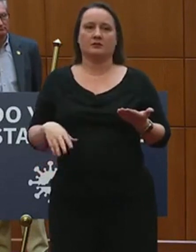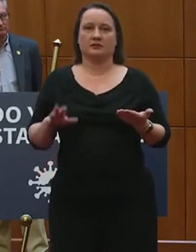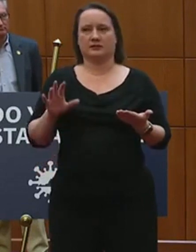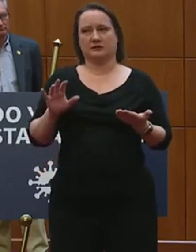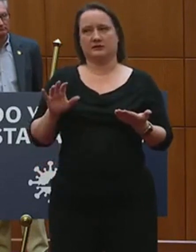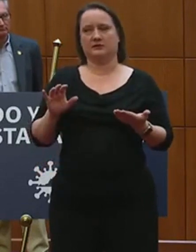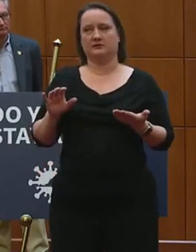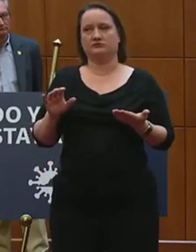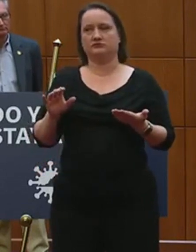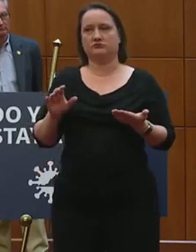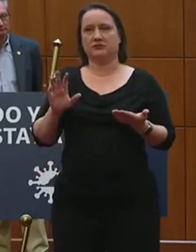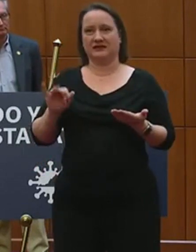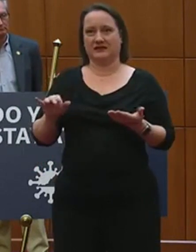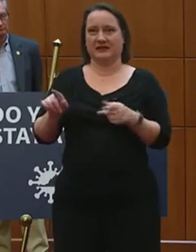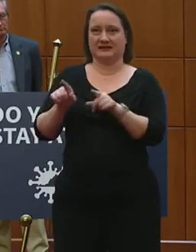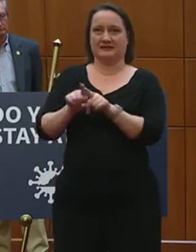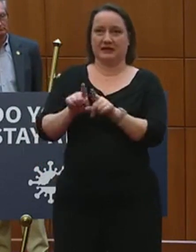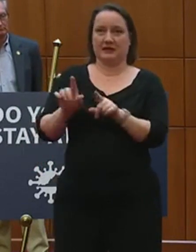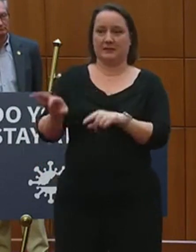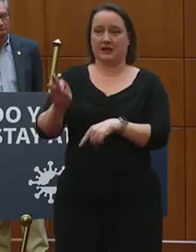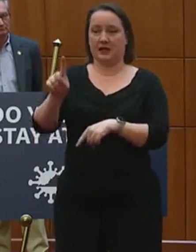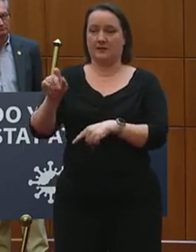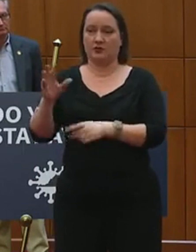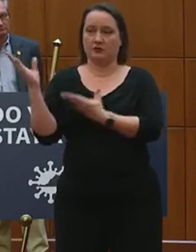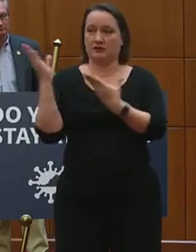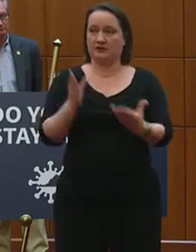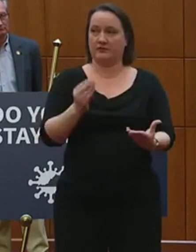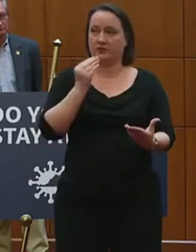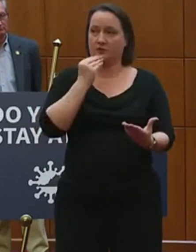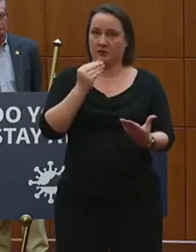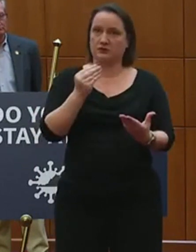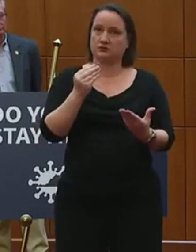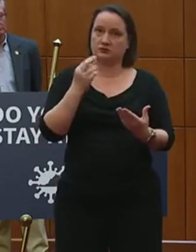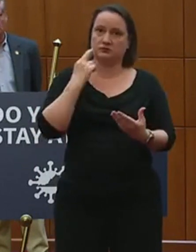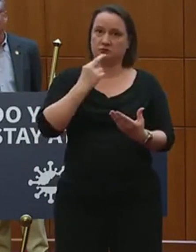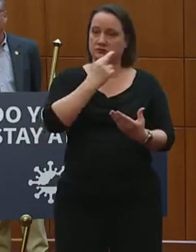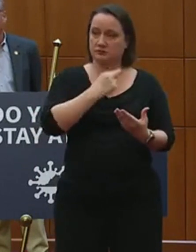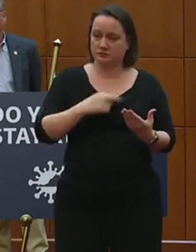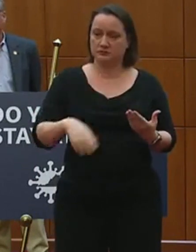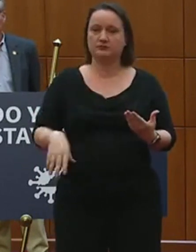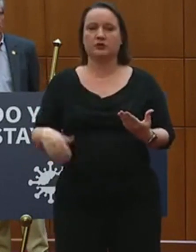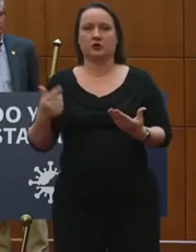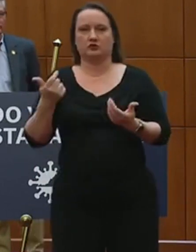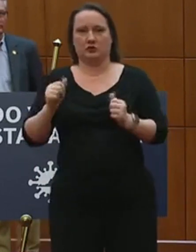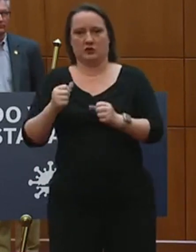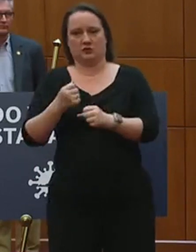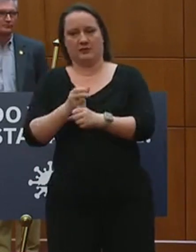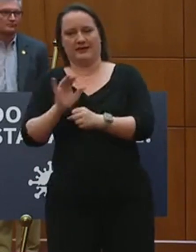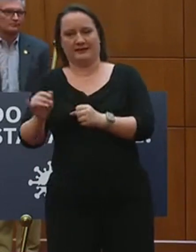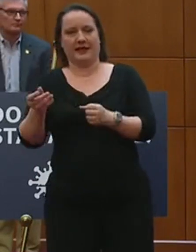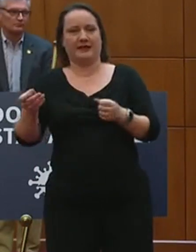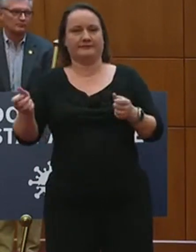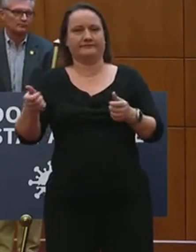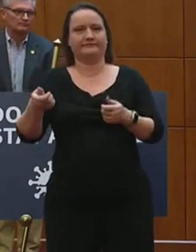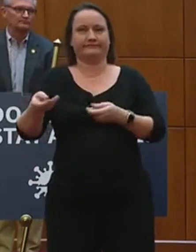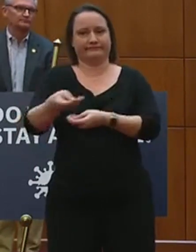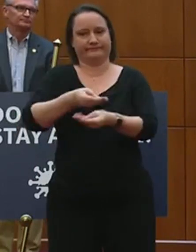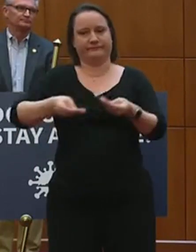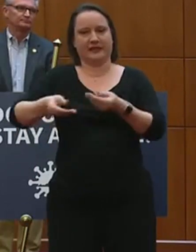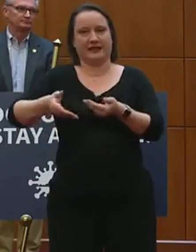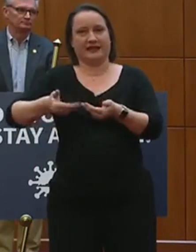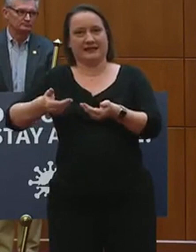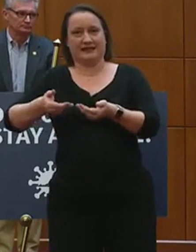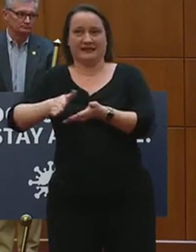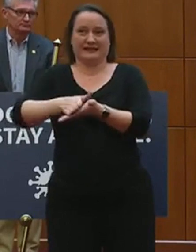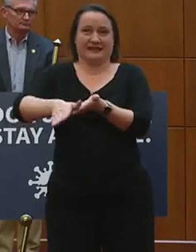like a pickup or delivery at a restaurant. We're trying to make that transaction as clean as possible. We are requiring it within